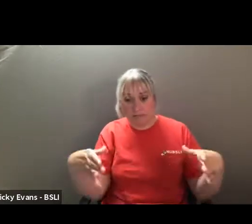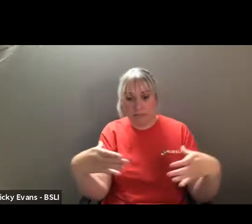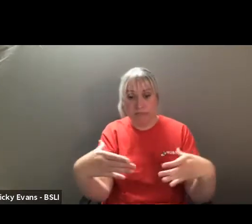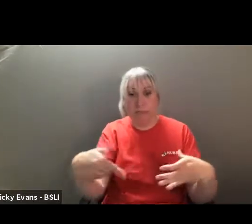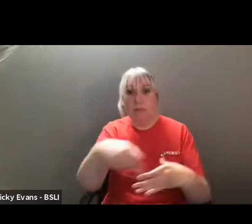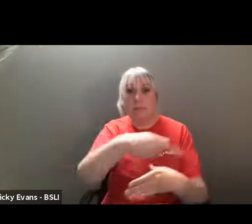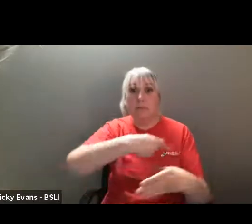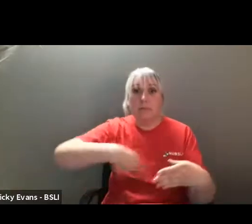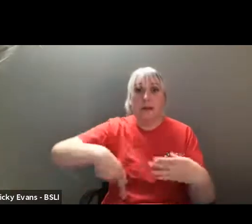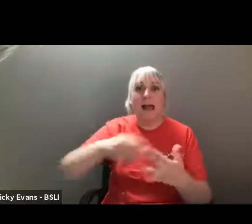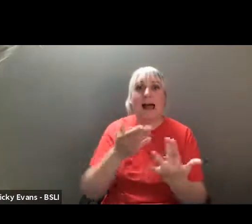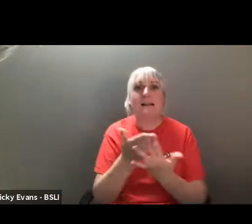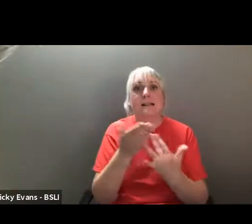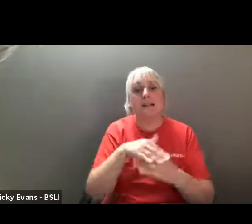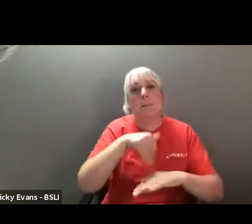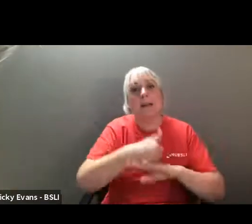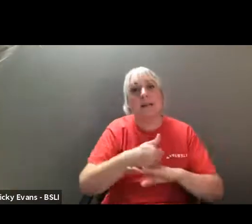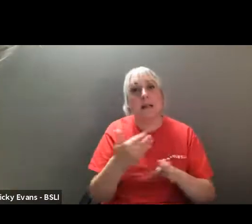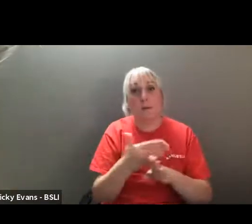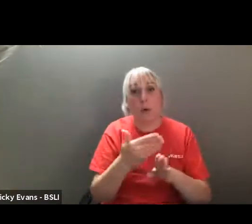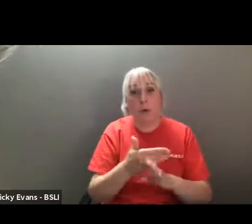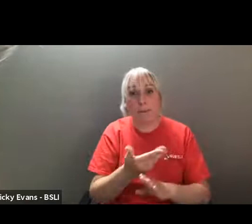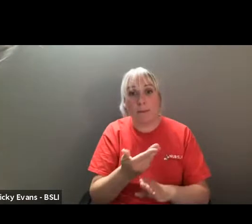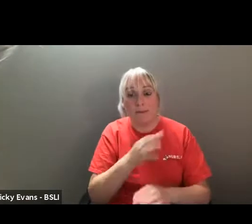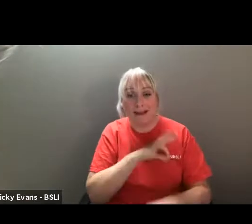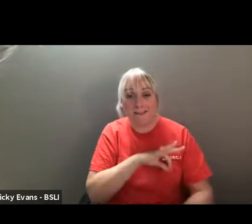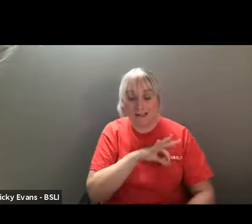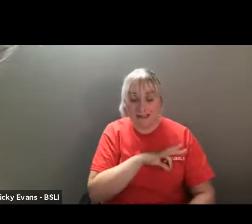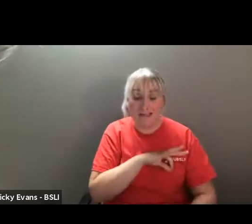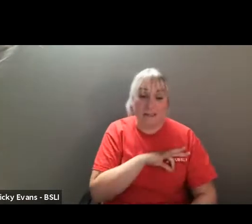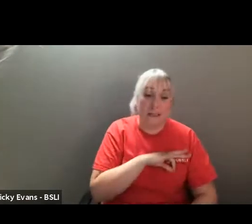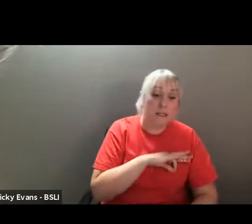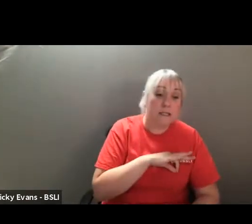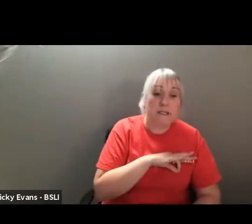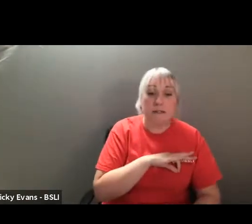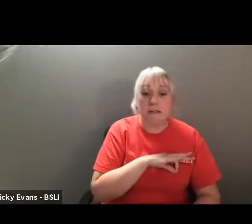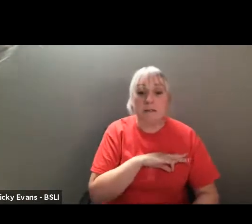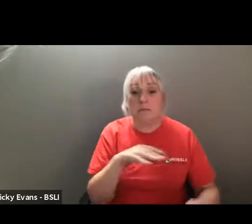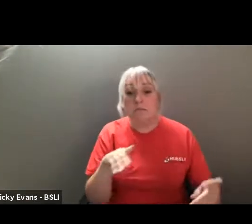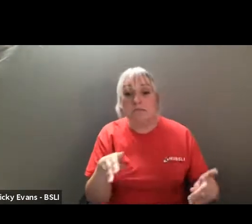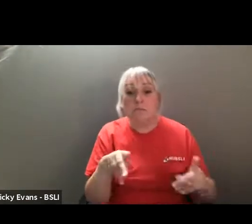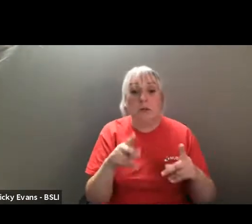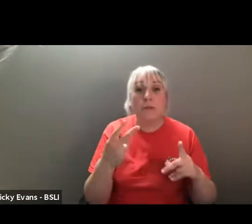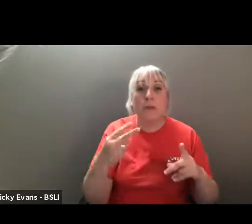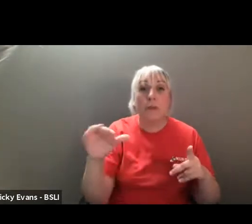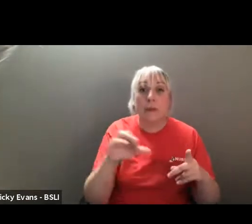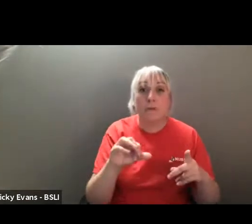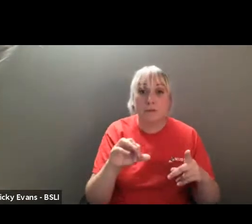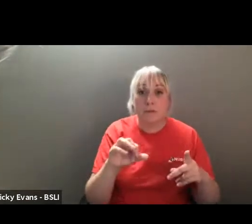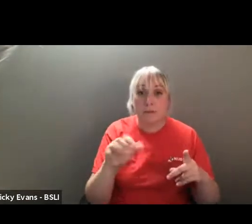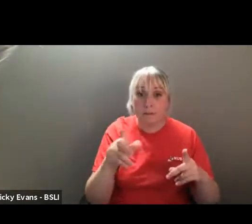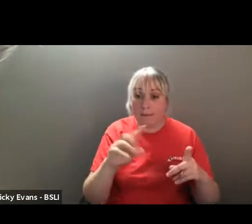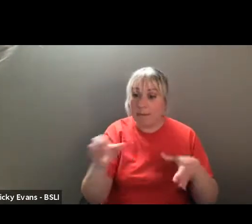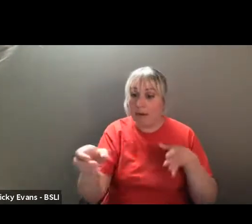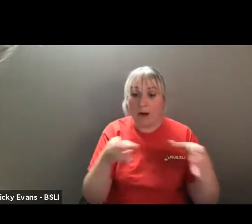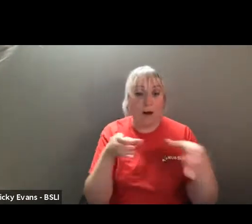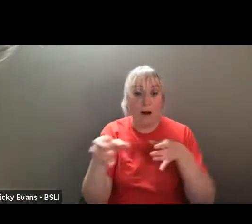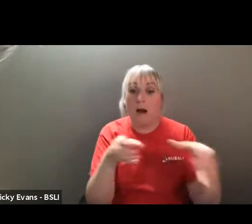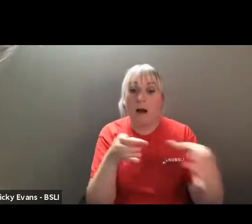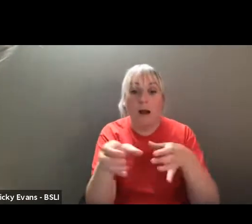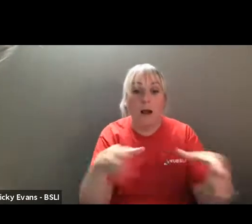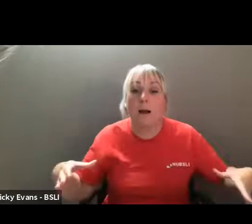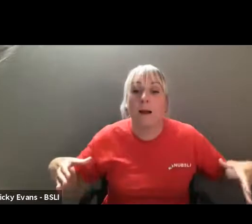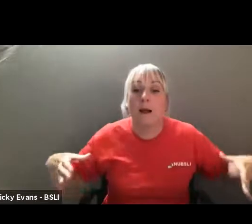benefit, and they kind of went to them, and they sort of in a mandatory way took 2,000 of them and said, all right,